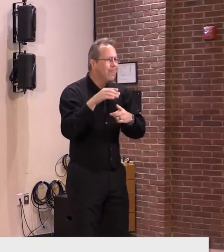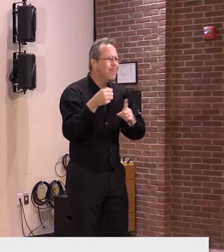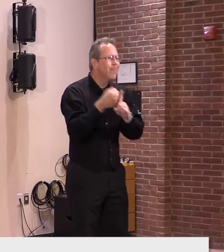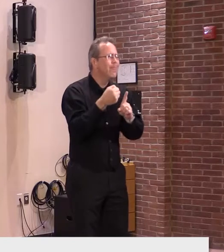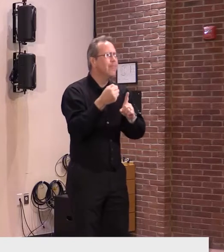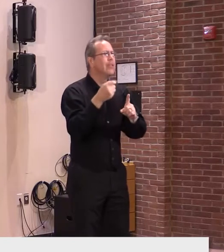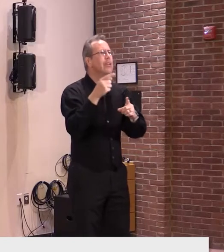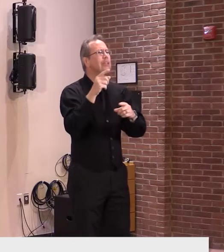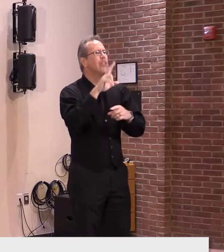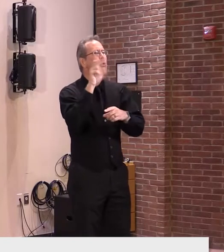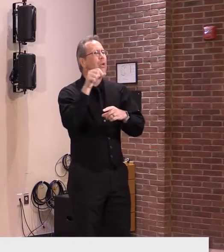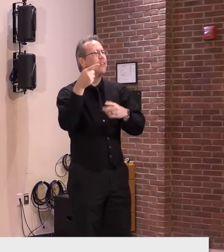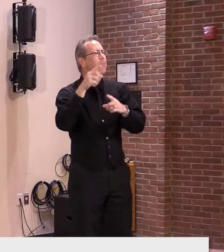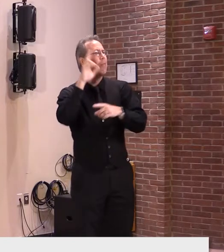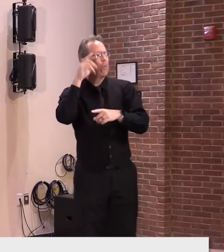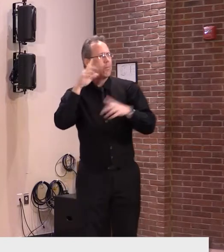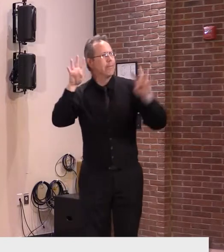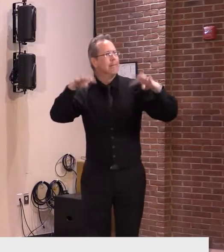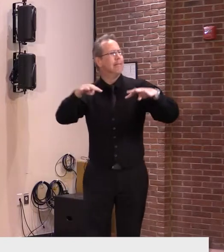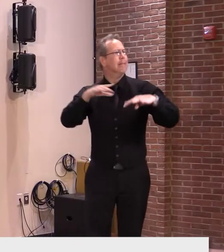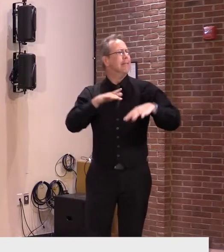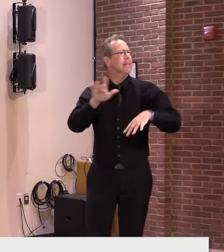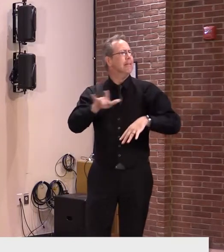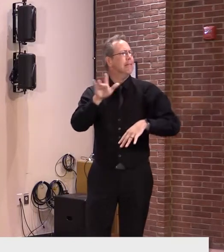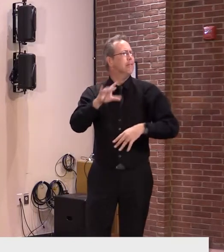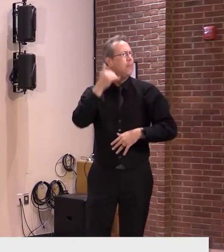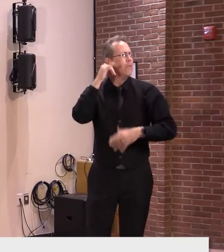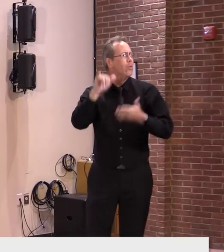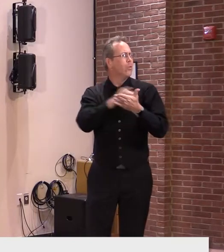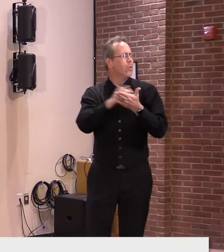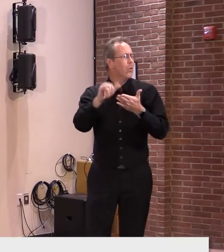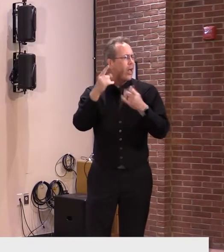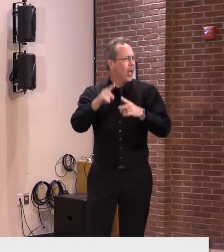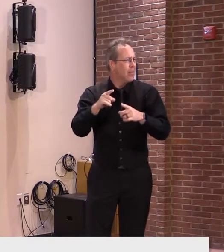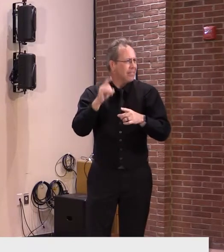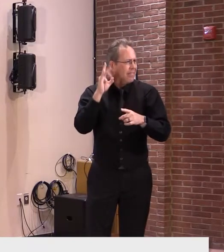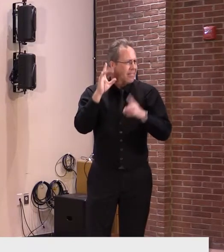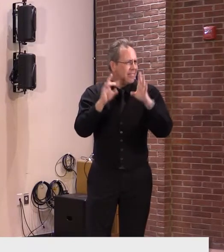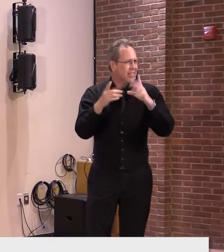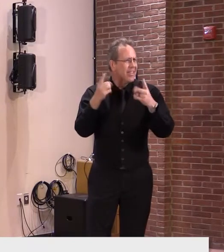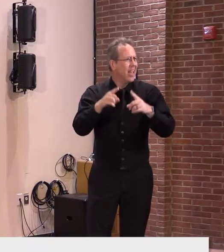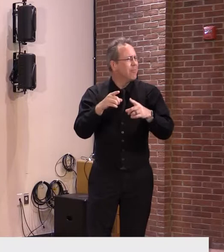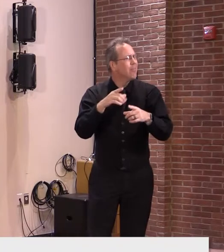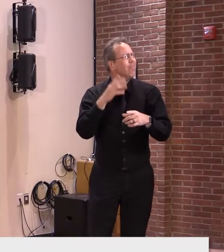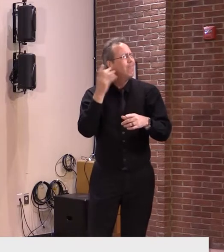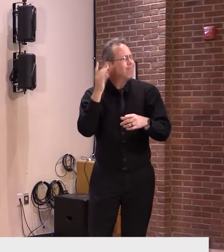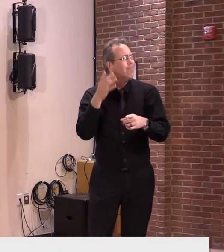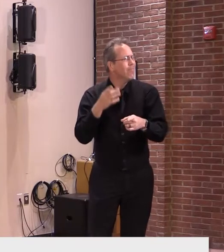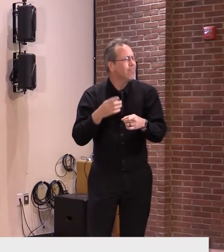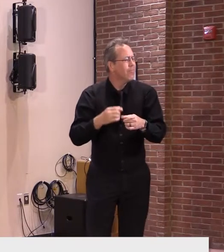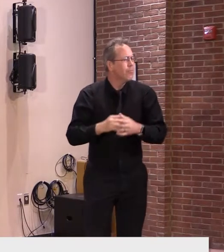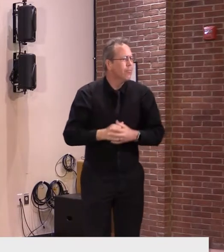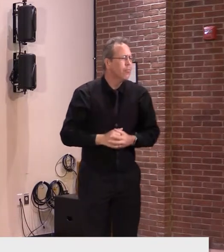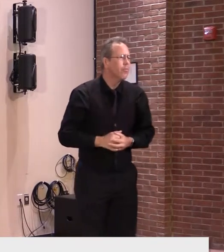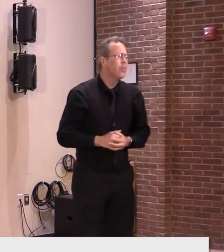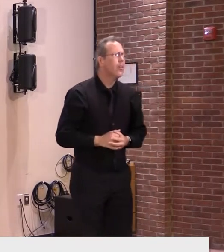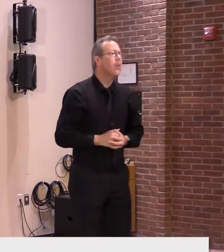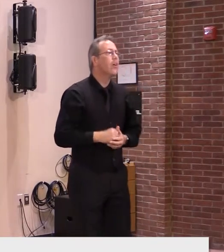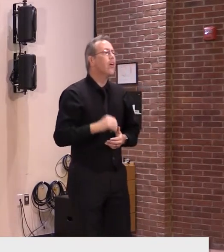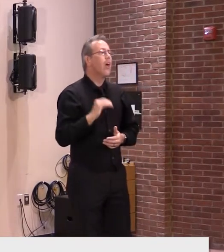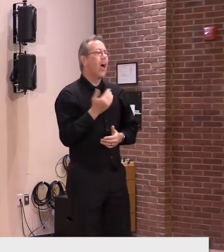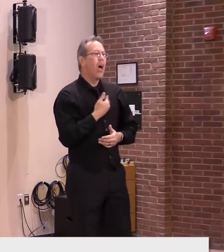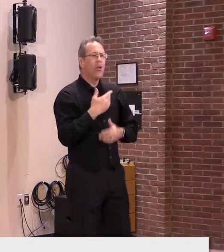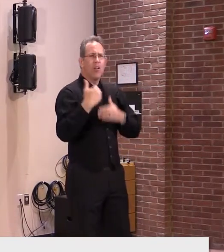the embers of hate and white supremacy are still flaring up, and that it's on all of us to extinguish